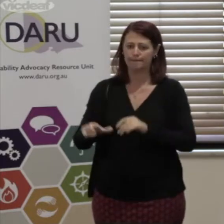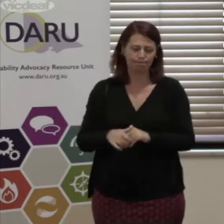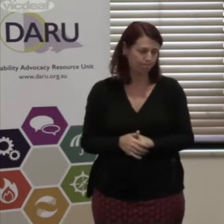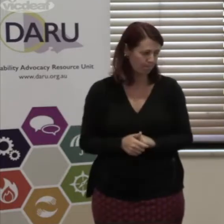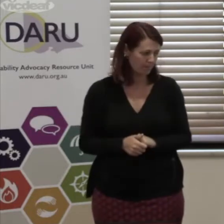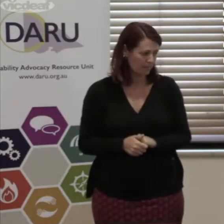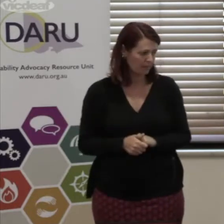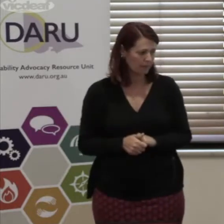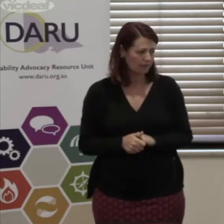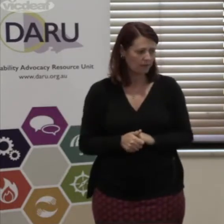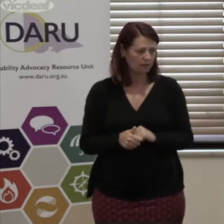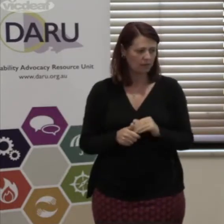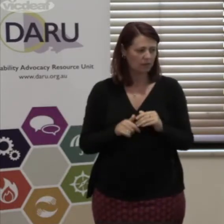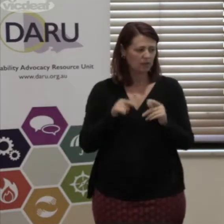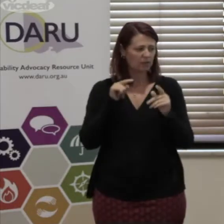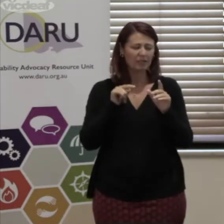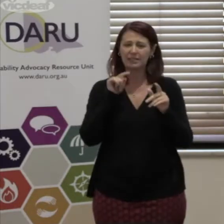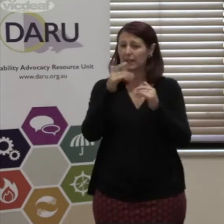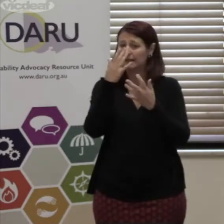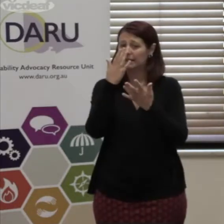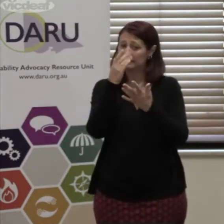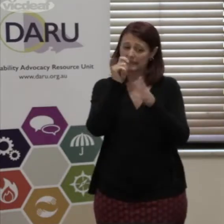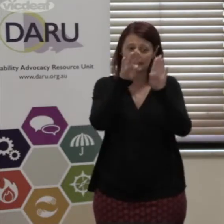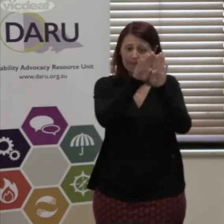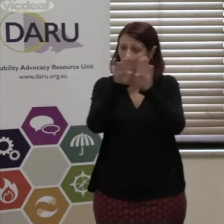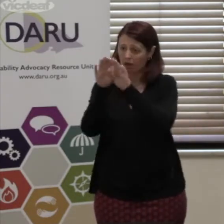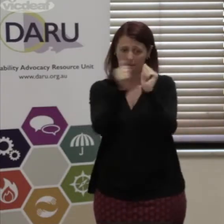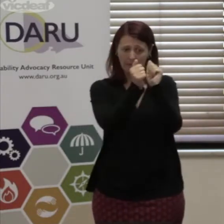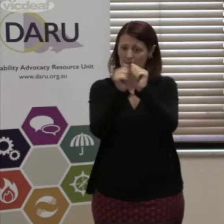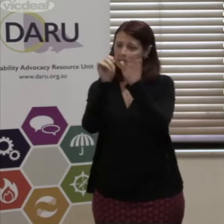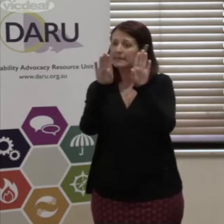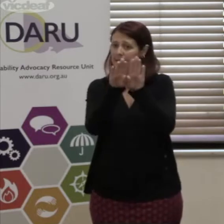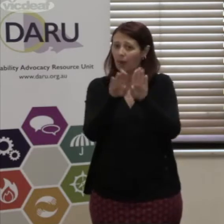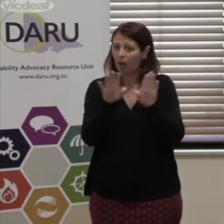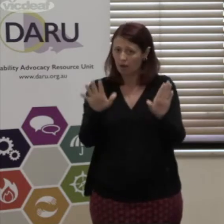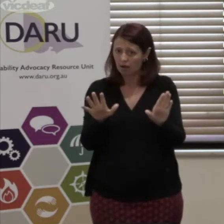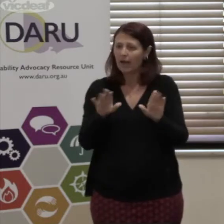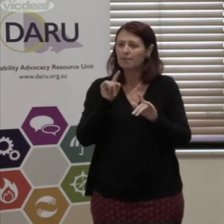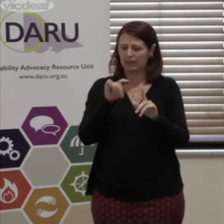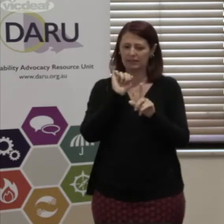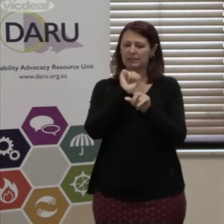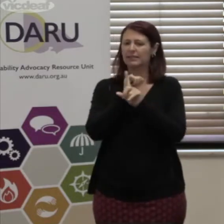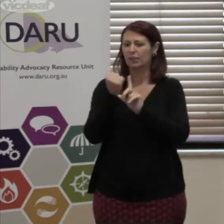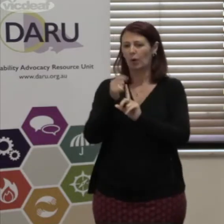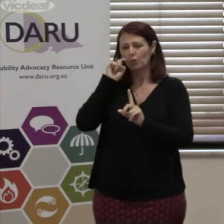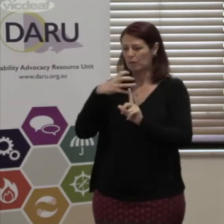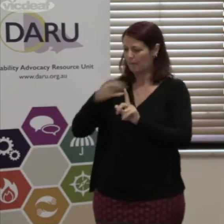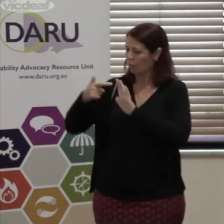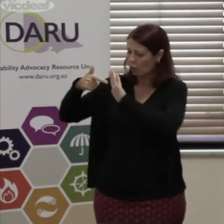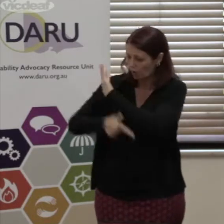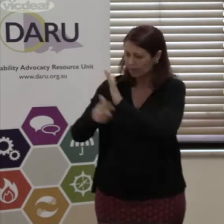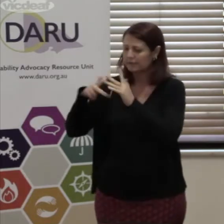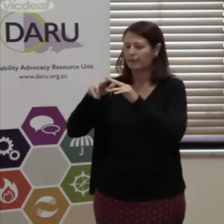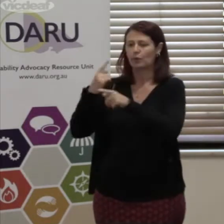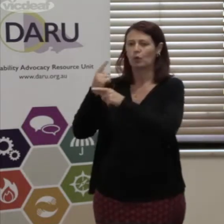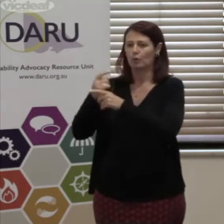that's a different set. It's a very similar set of things, but there's an assumption that your situation will be more complex if you're talking to